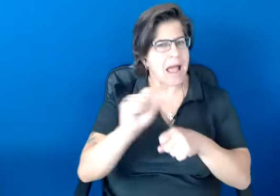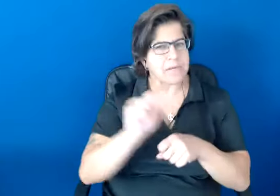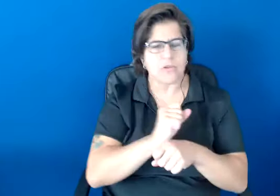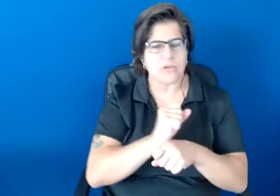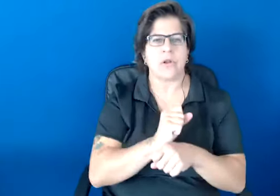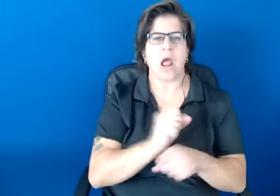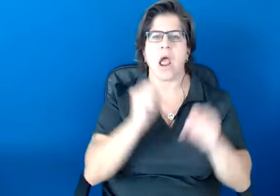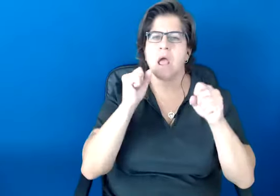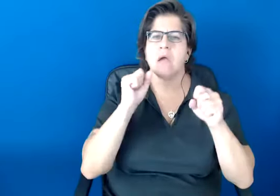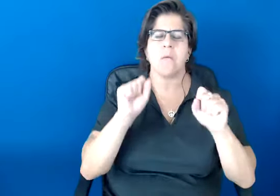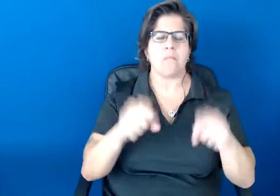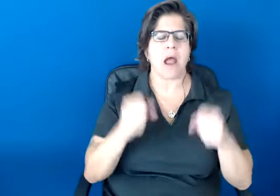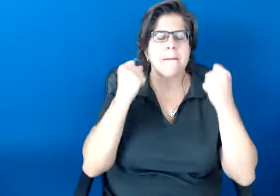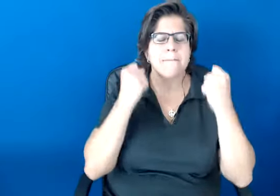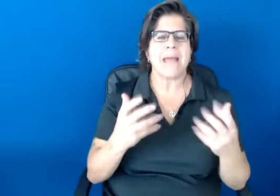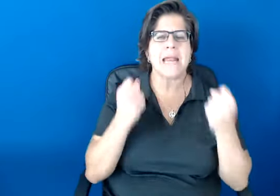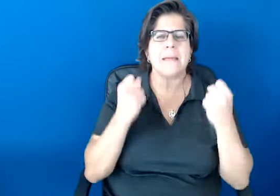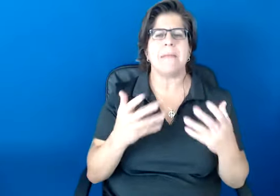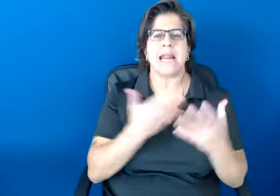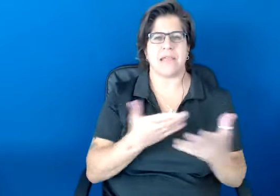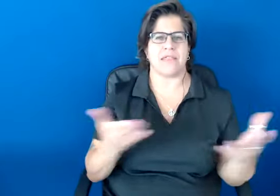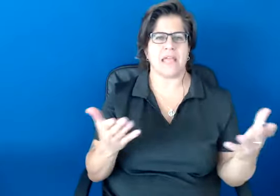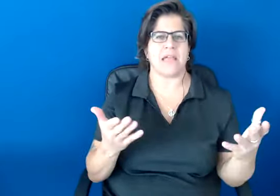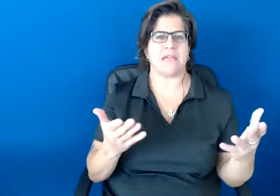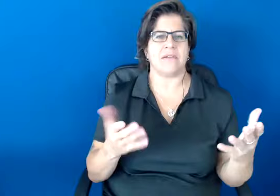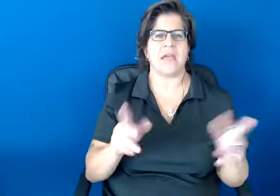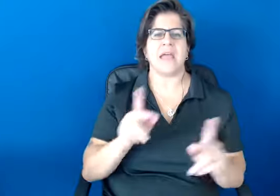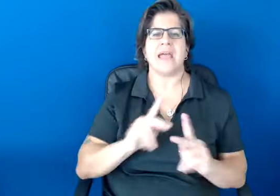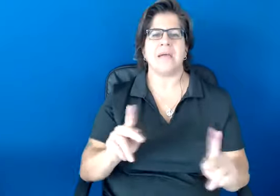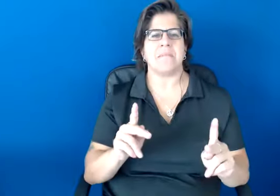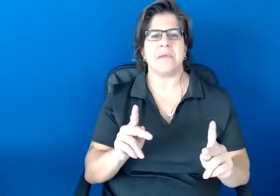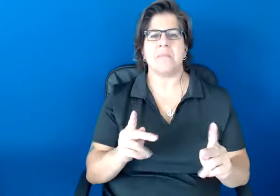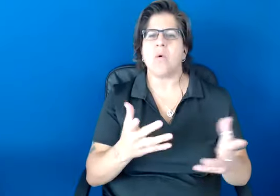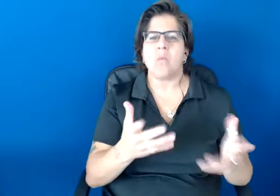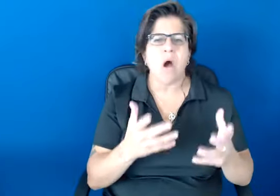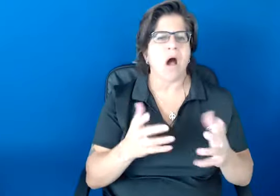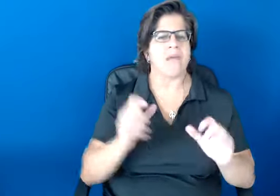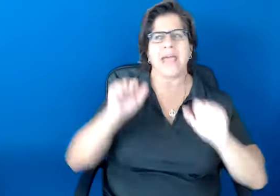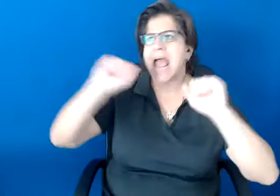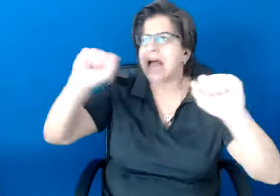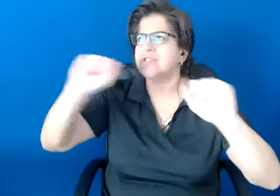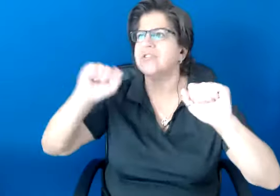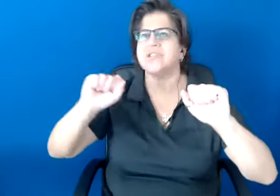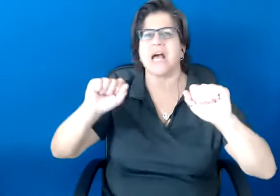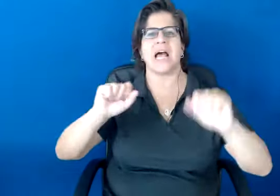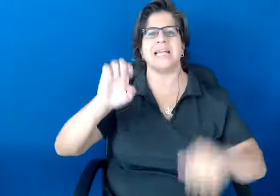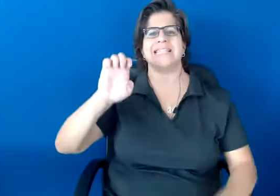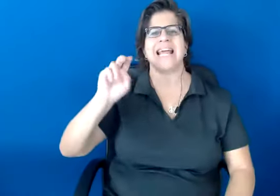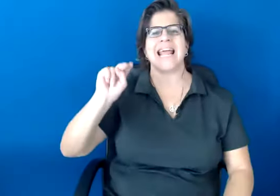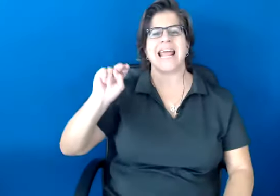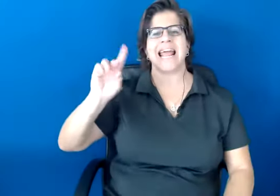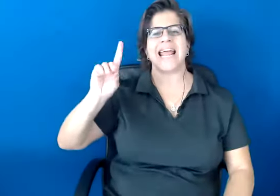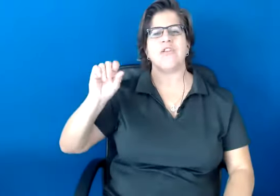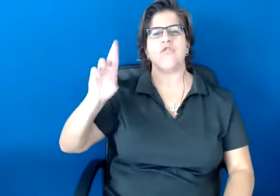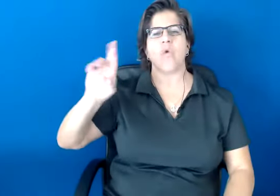probably lots of things. People run, people exercise, They send off endorphins, however they